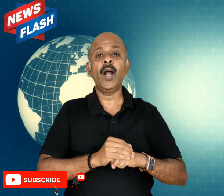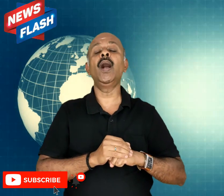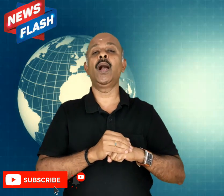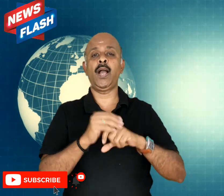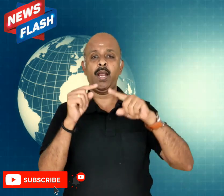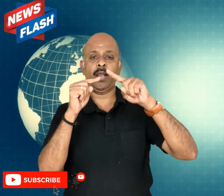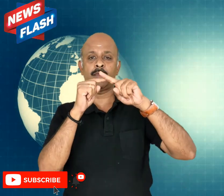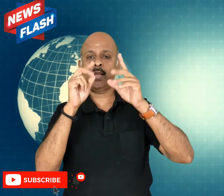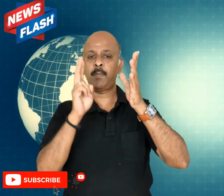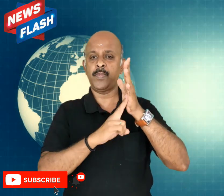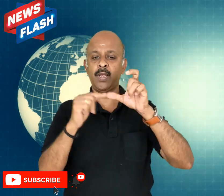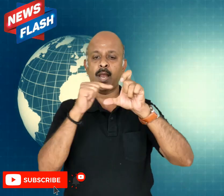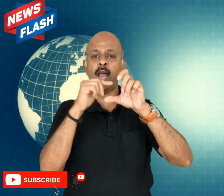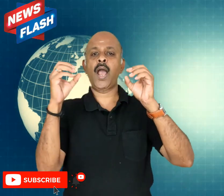all over the village.